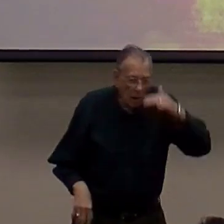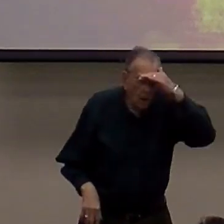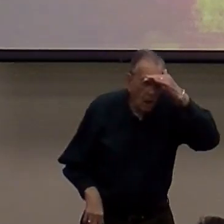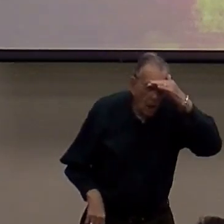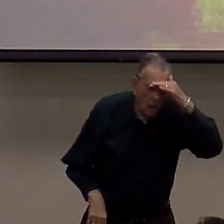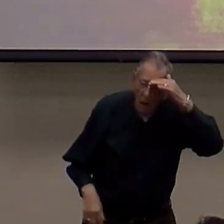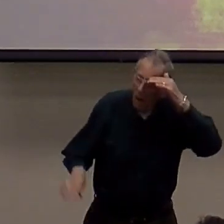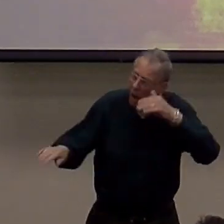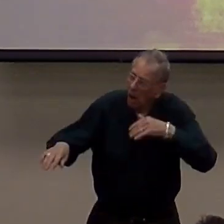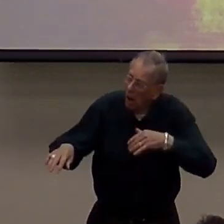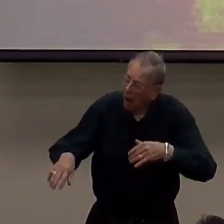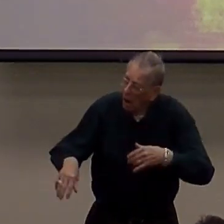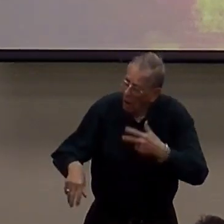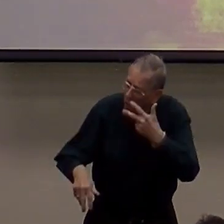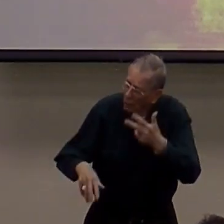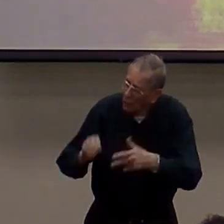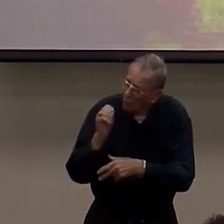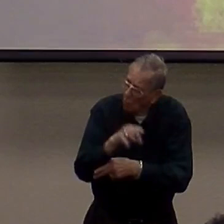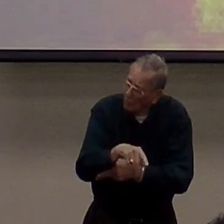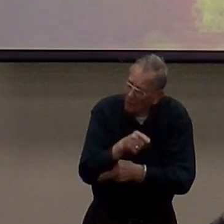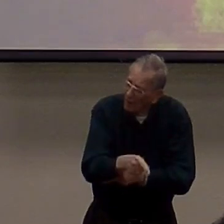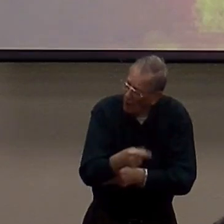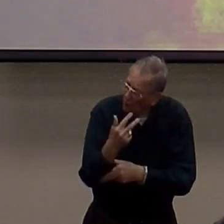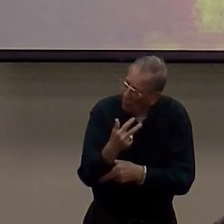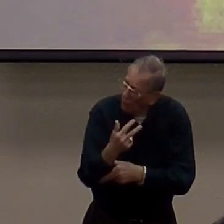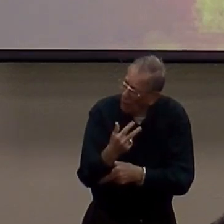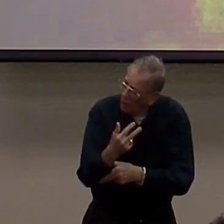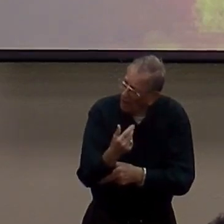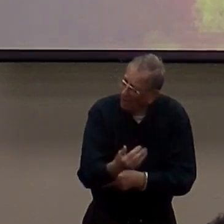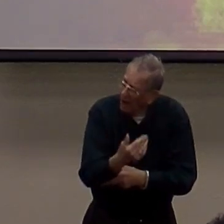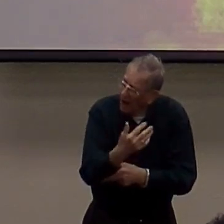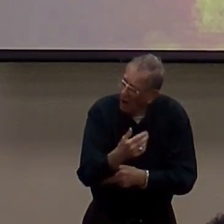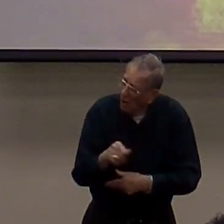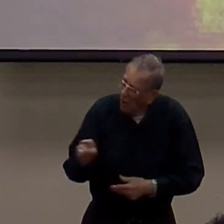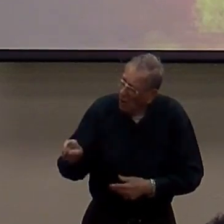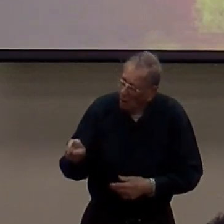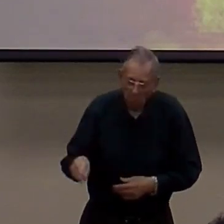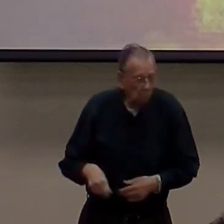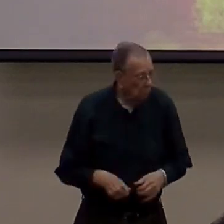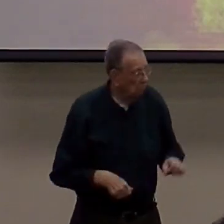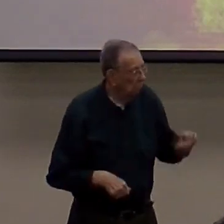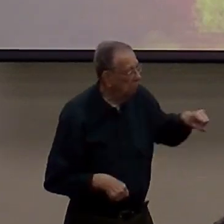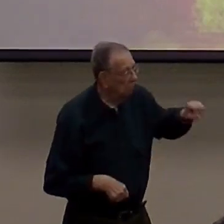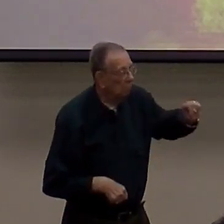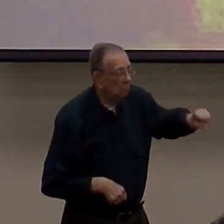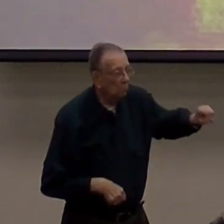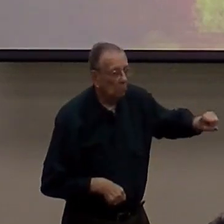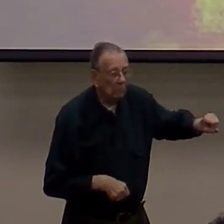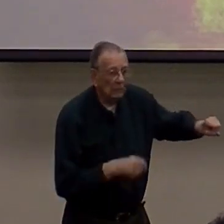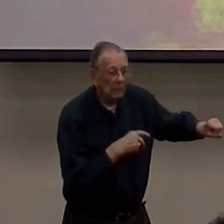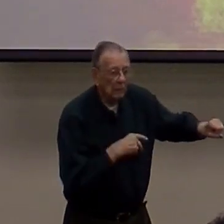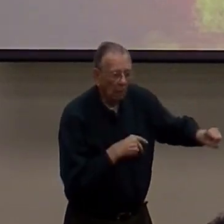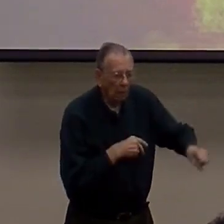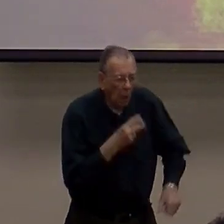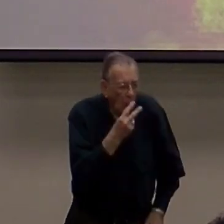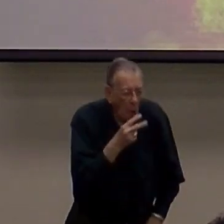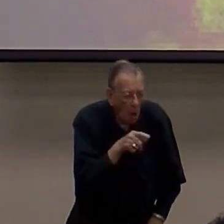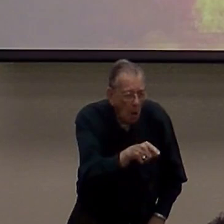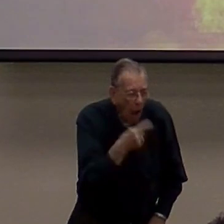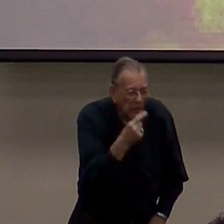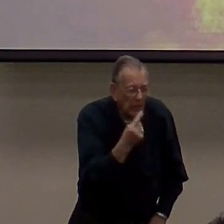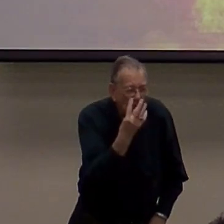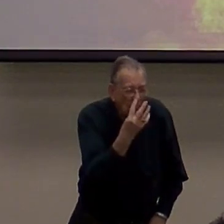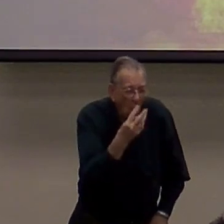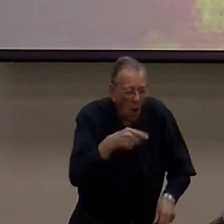advisors, weren't there 3 men that we tied up and threw into the fire? They replied, certainly, O king. He said, look, I